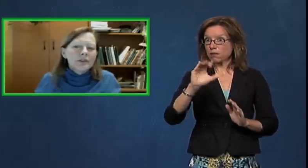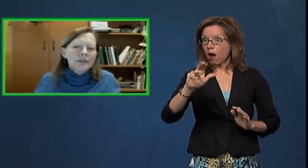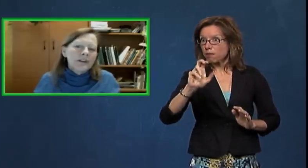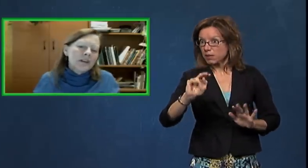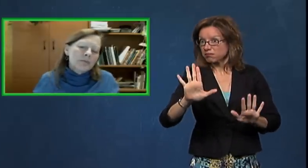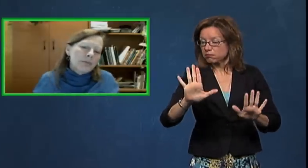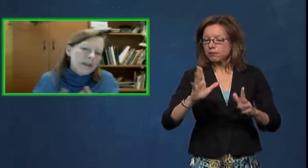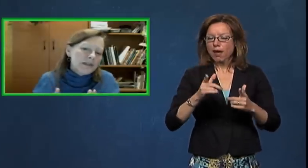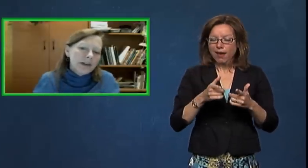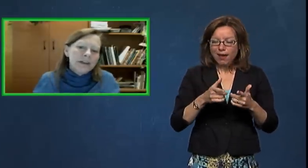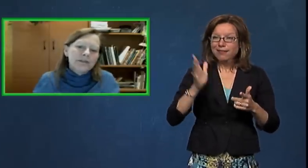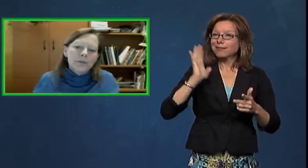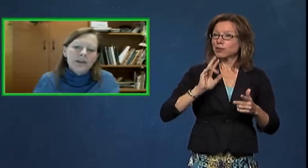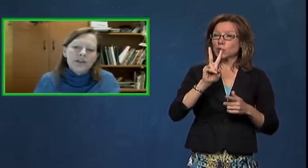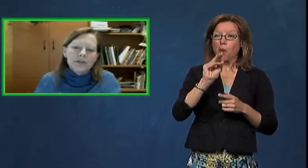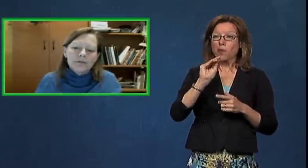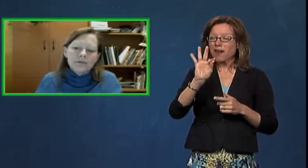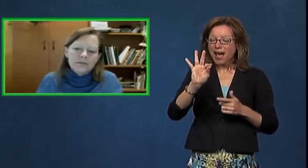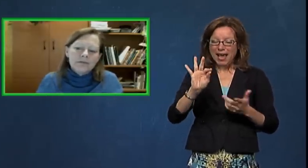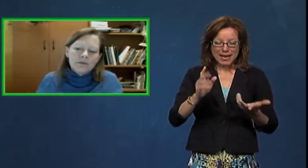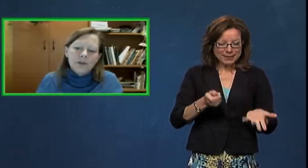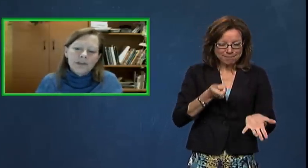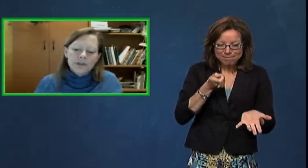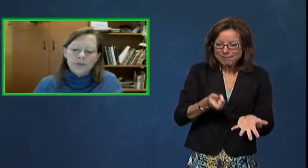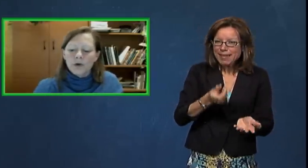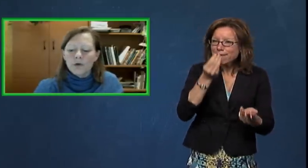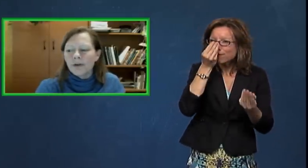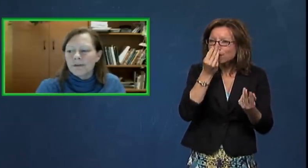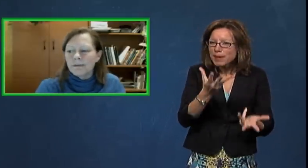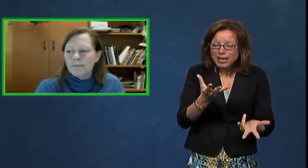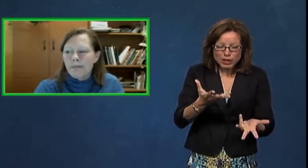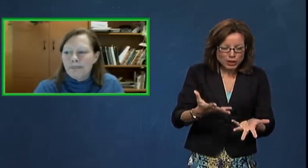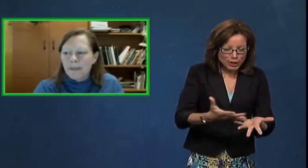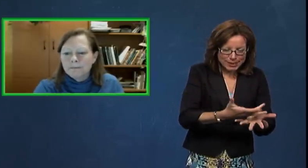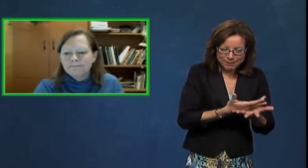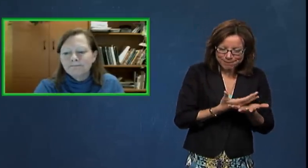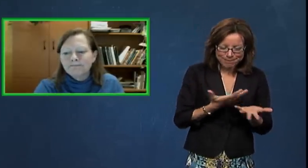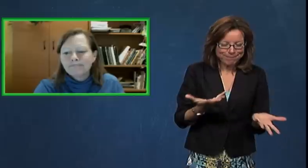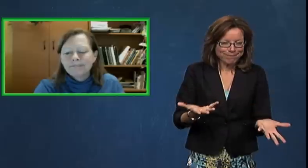much baseline information for us to record.